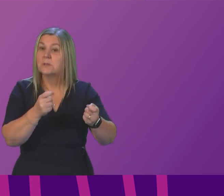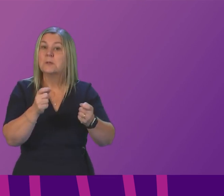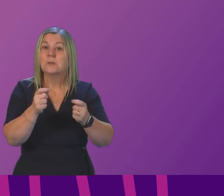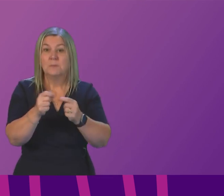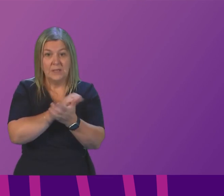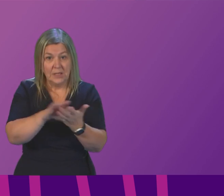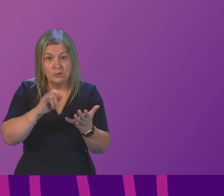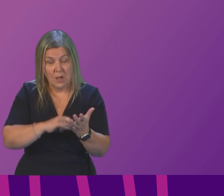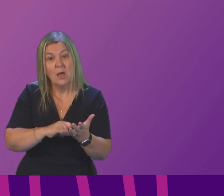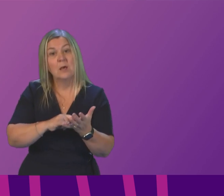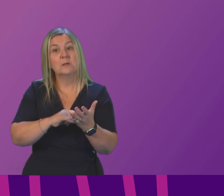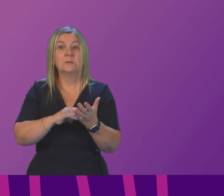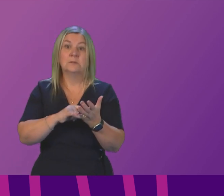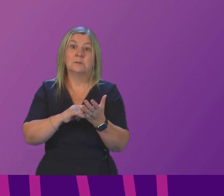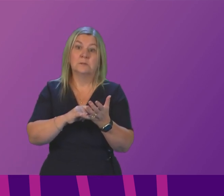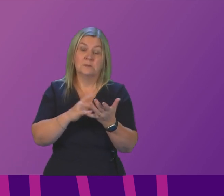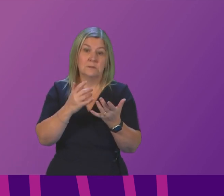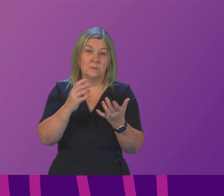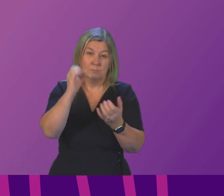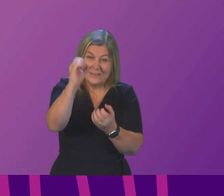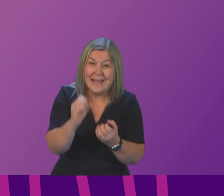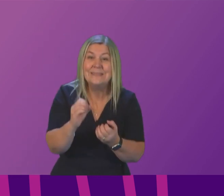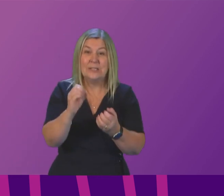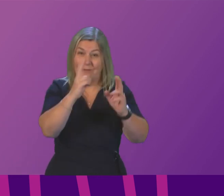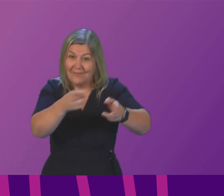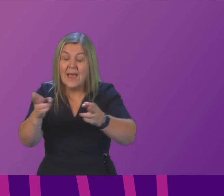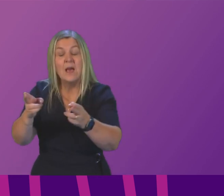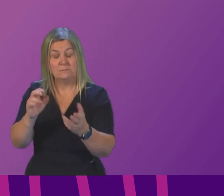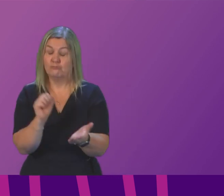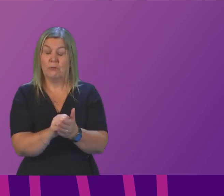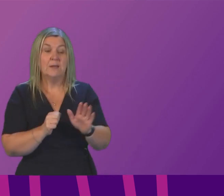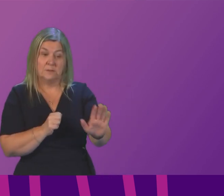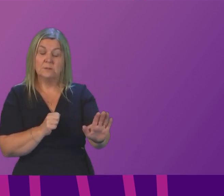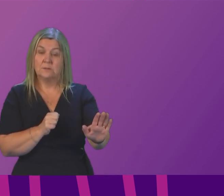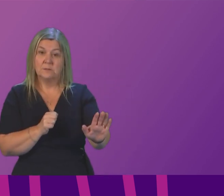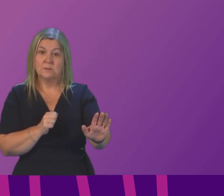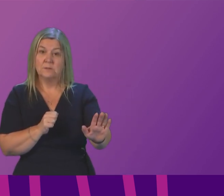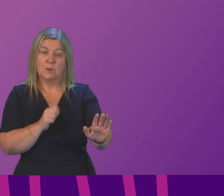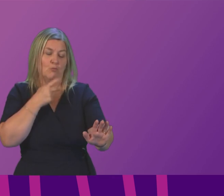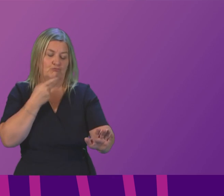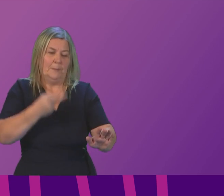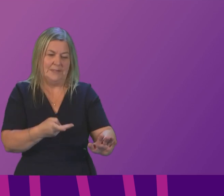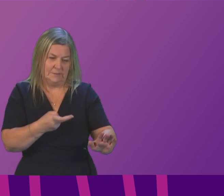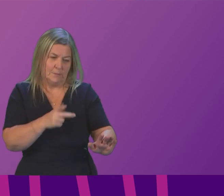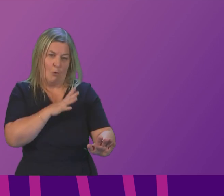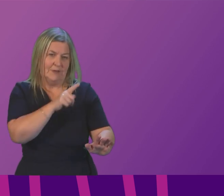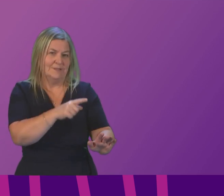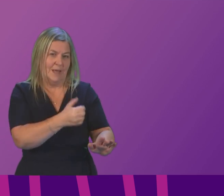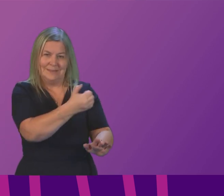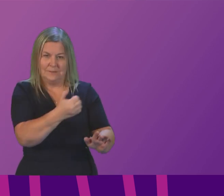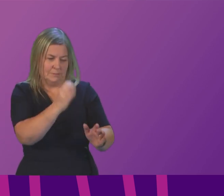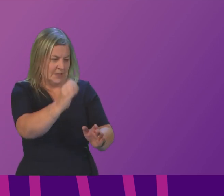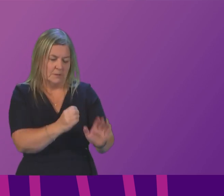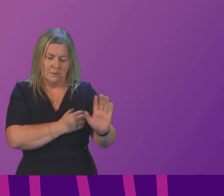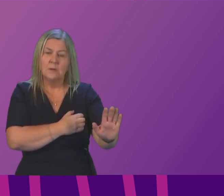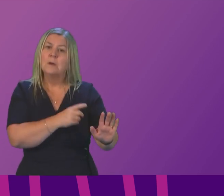cancer mortality statistics that were published this week I won't repeat the statistics she has quoted because they are absolutely